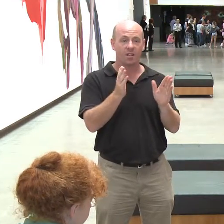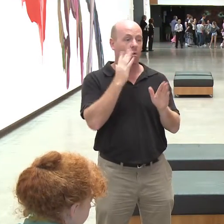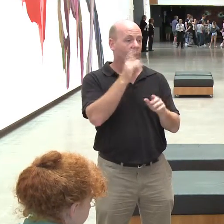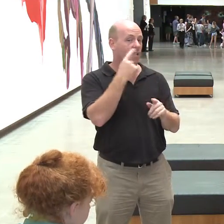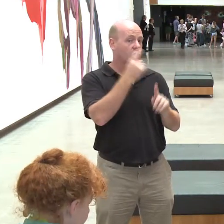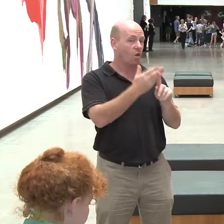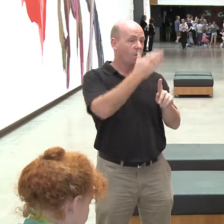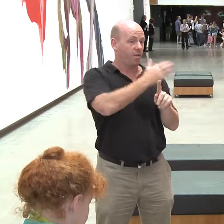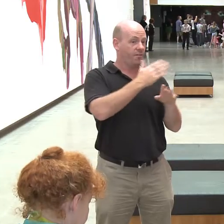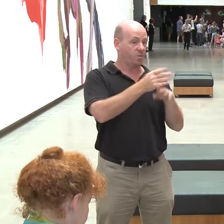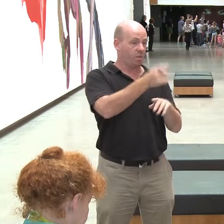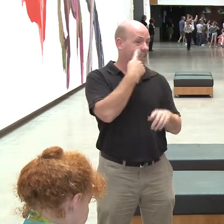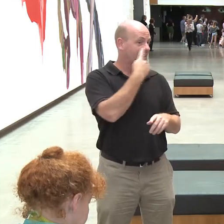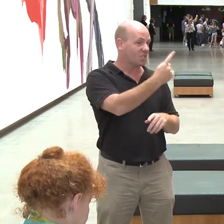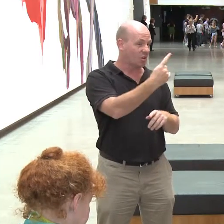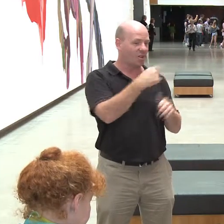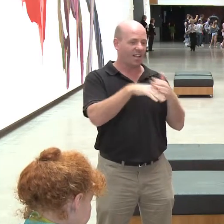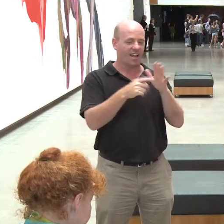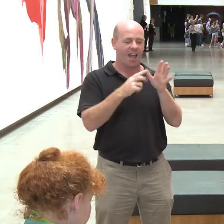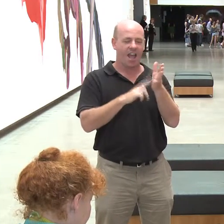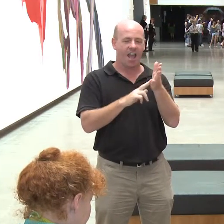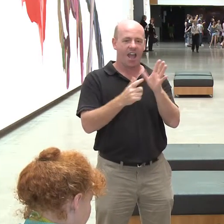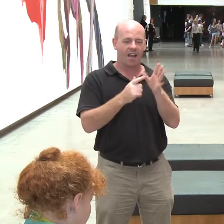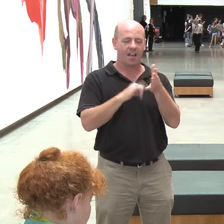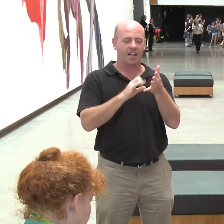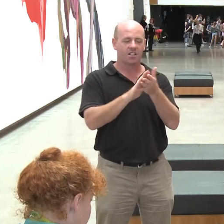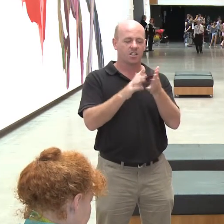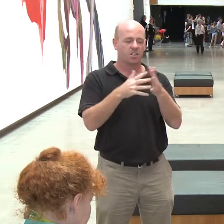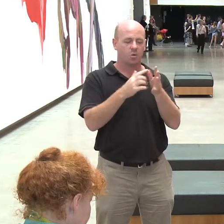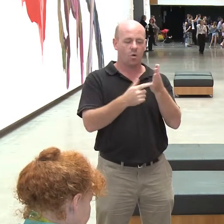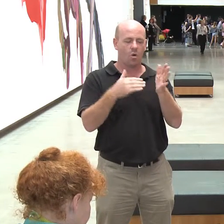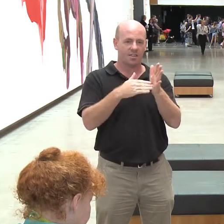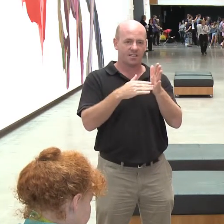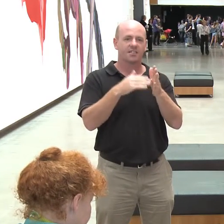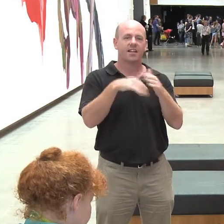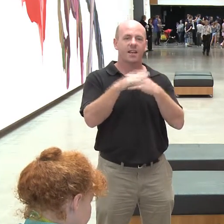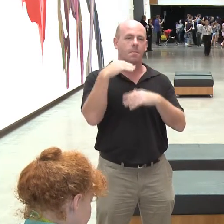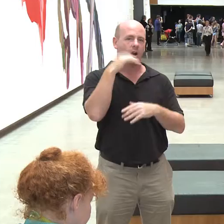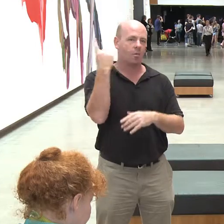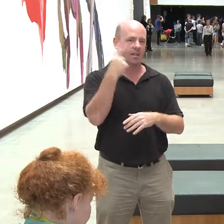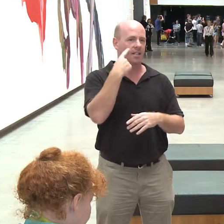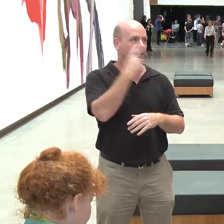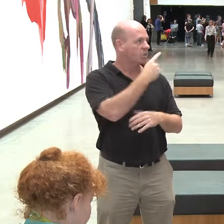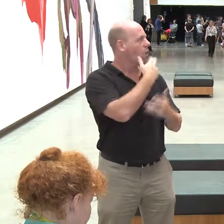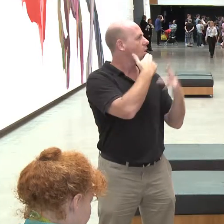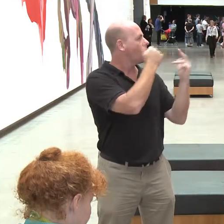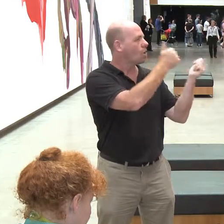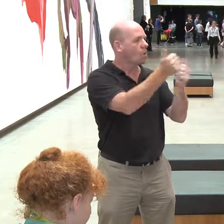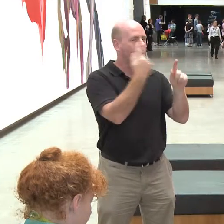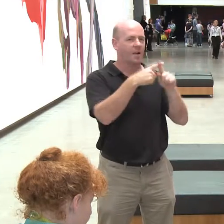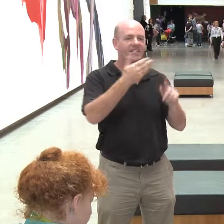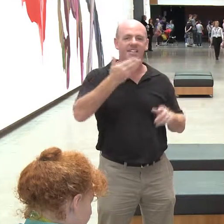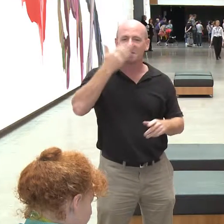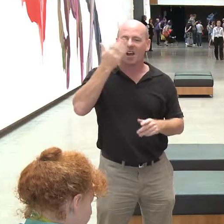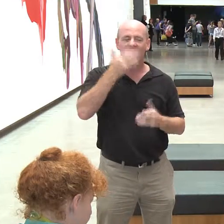the previous work at Anna Schwartz Gallery in Melbourne, he said it not only was it a fantastic sculpture, he said it smelled beautiful as